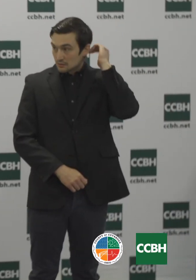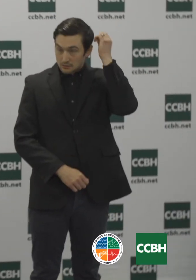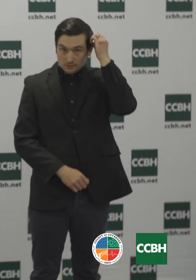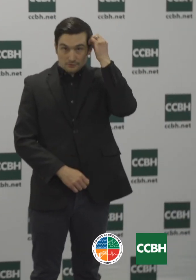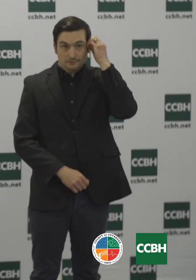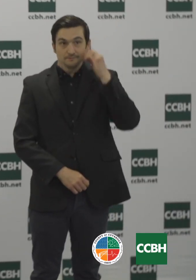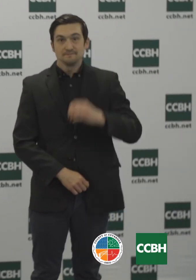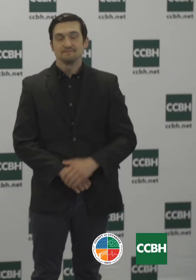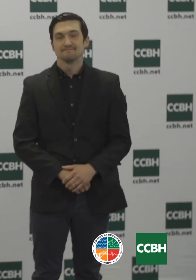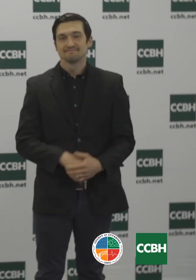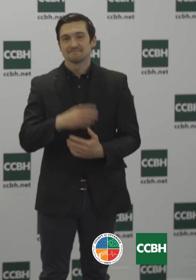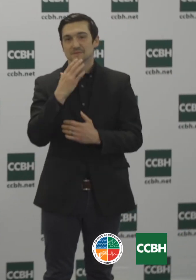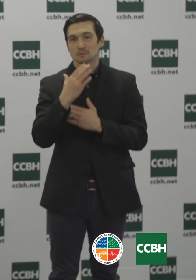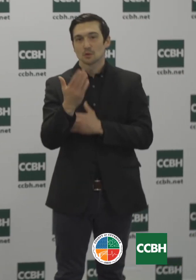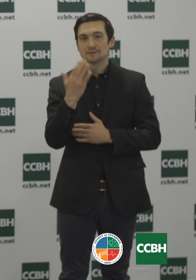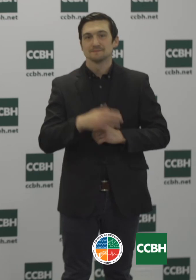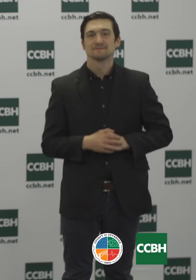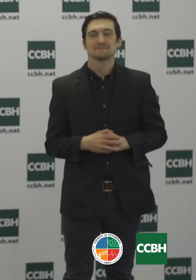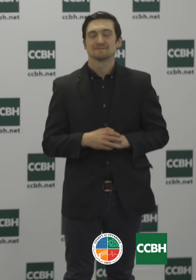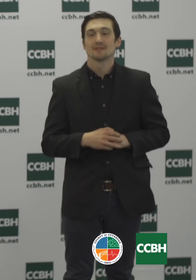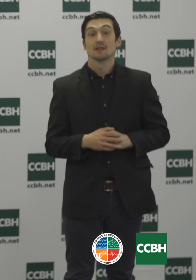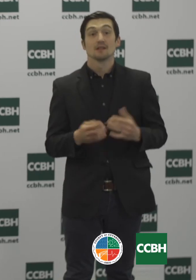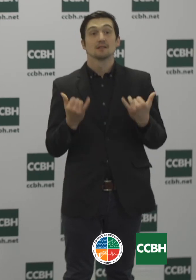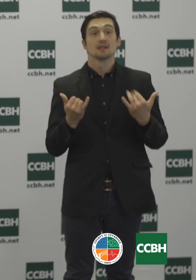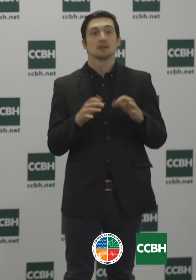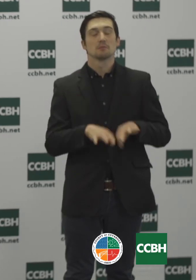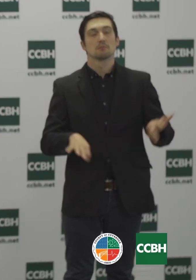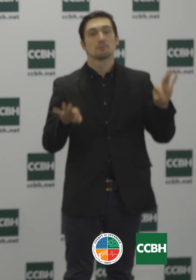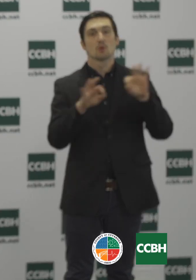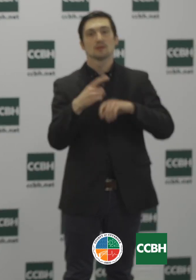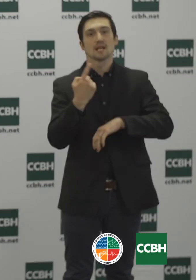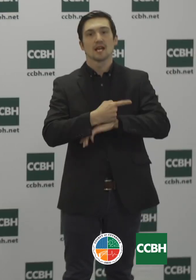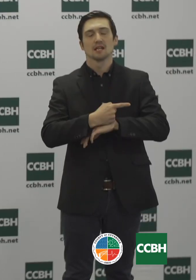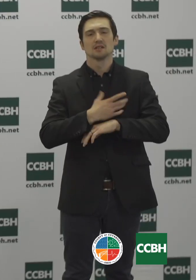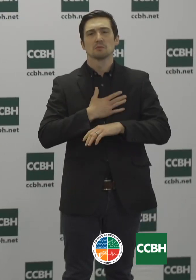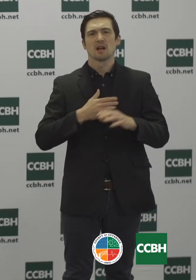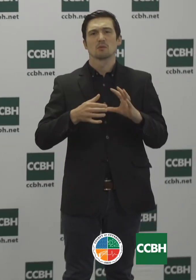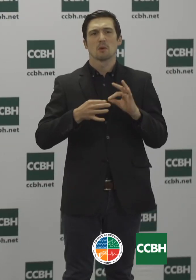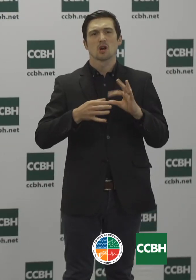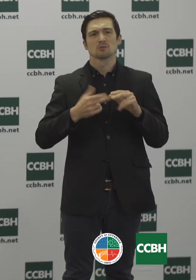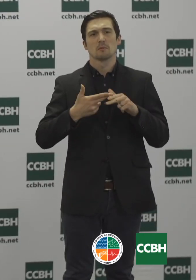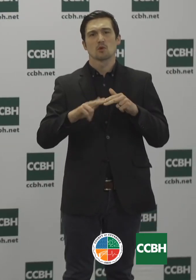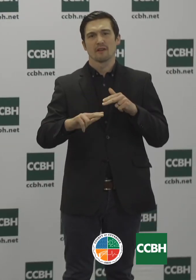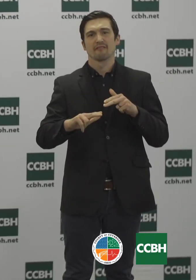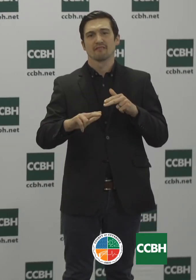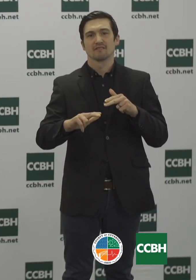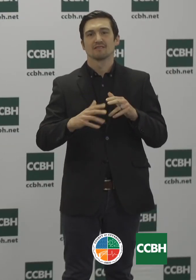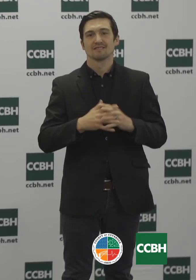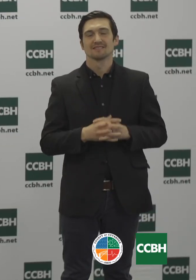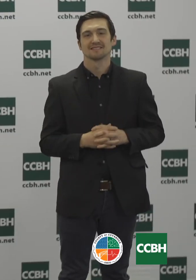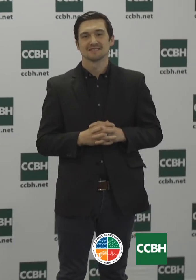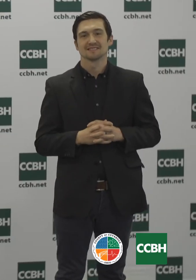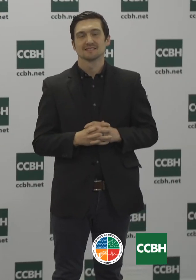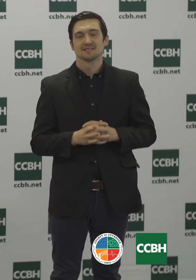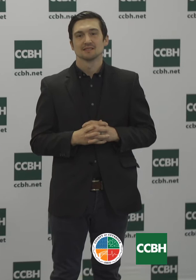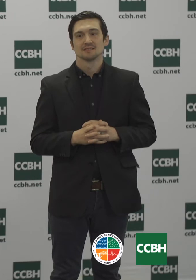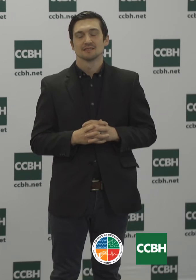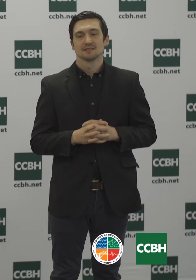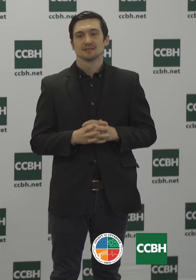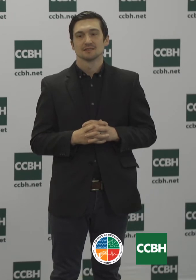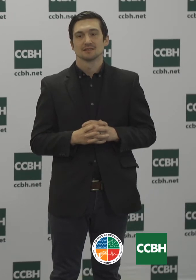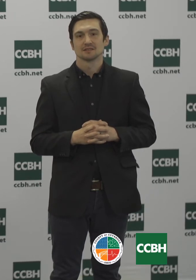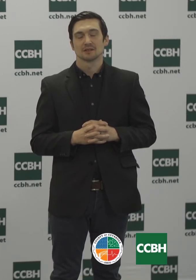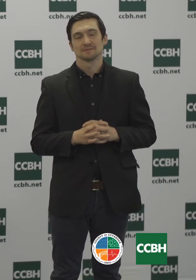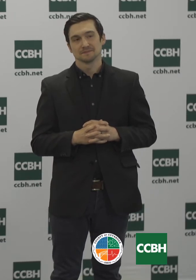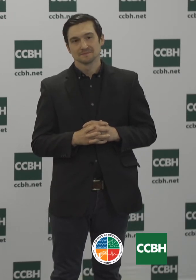Good morning. Today is an important day, so I'm going to keep my remarks brief. I think I would be remiss without acknowledging my own